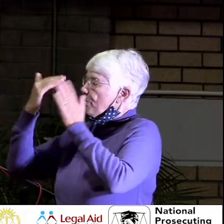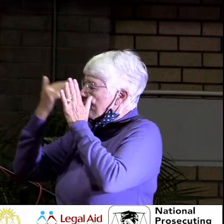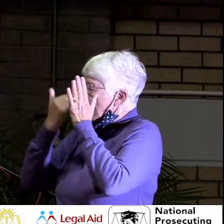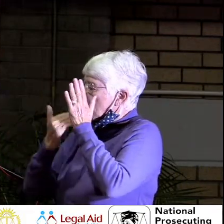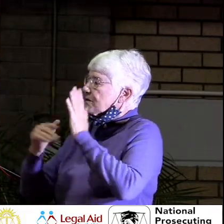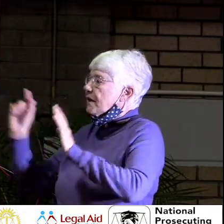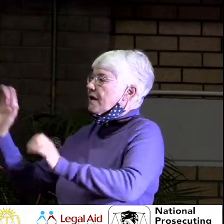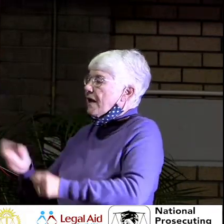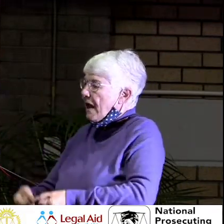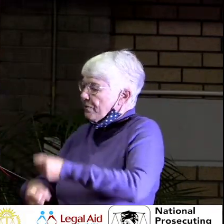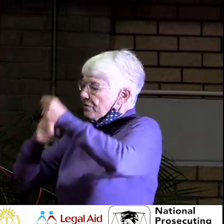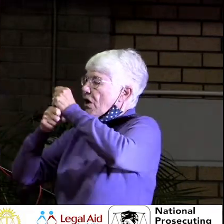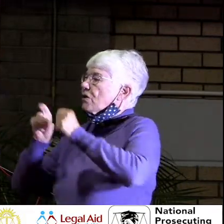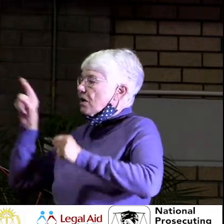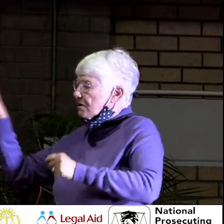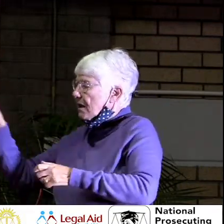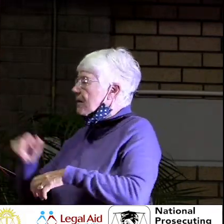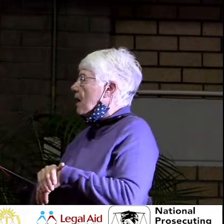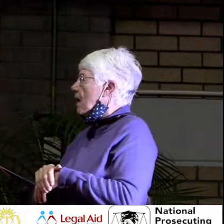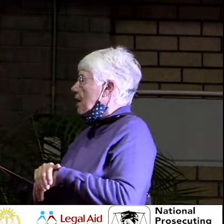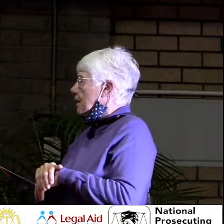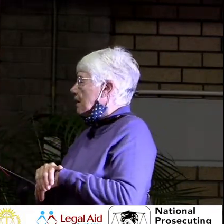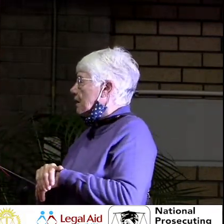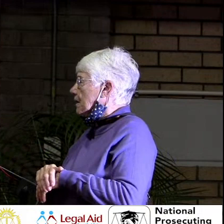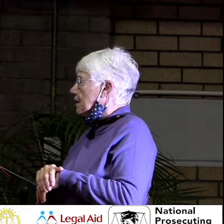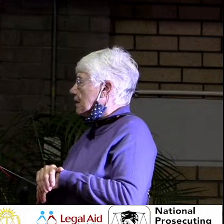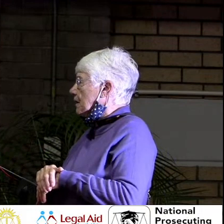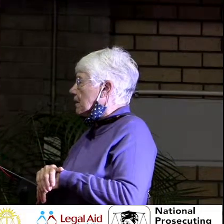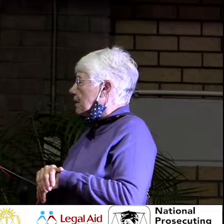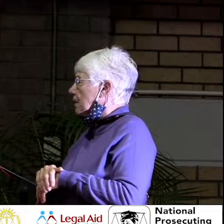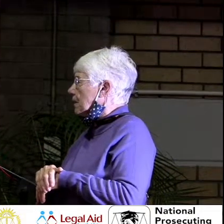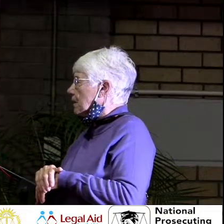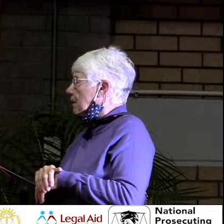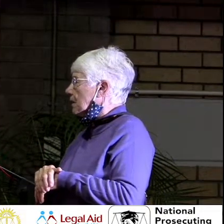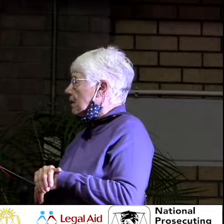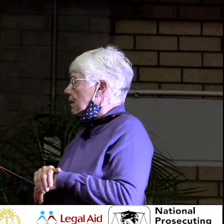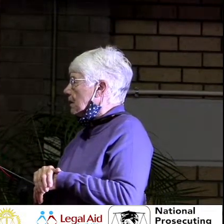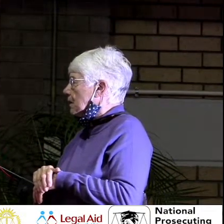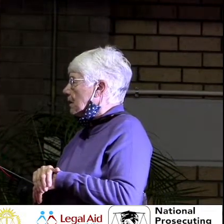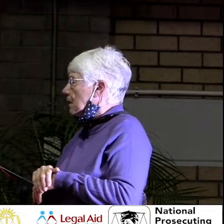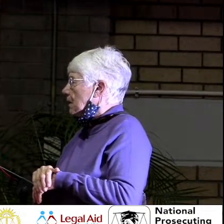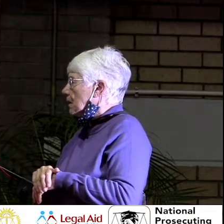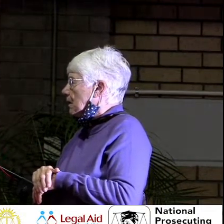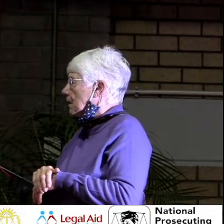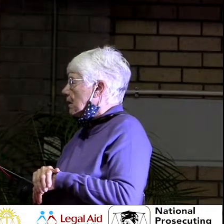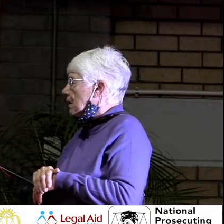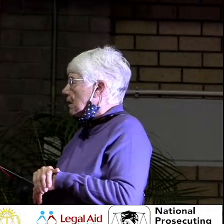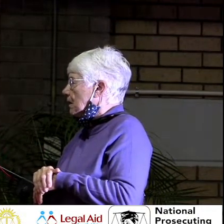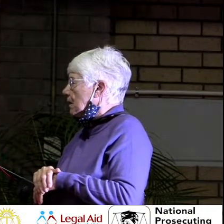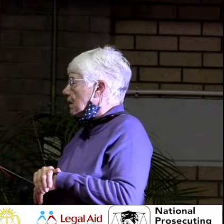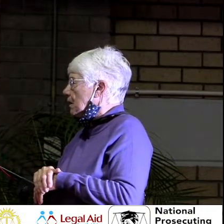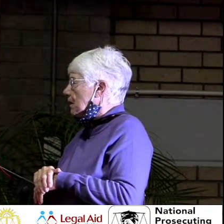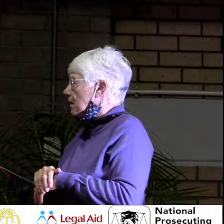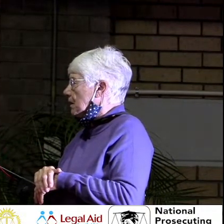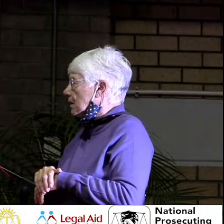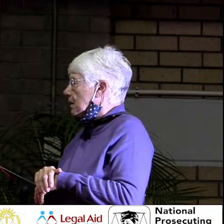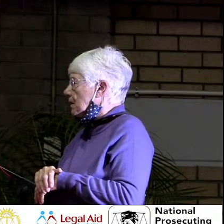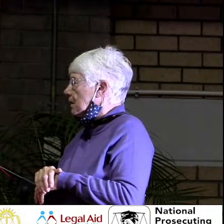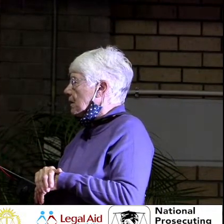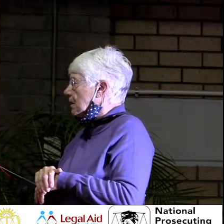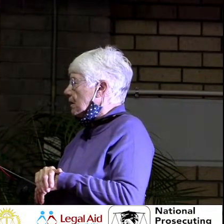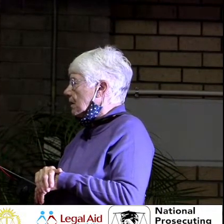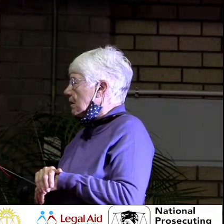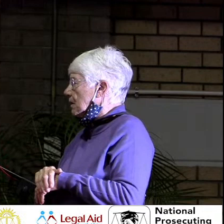out on parole, if it is parole. But if it is on a stray date, they know it as stray